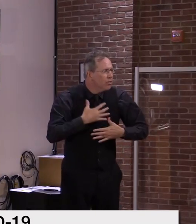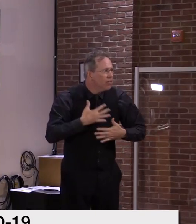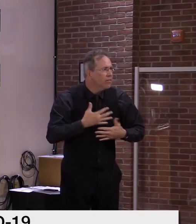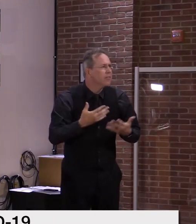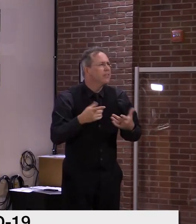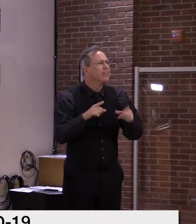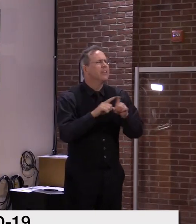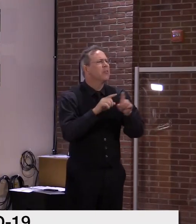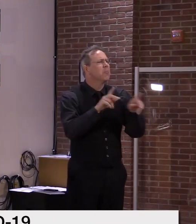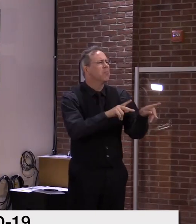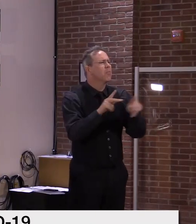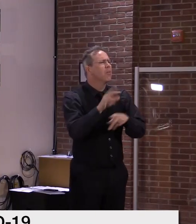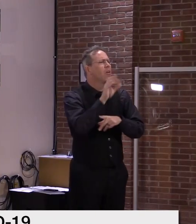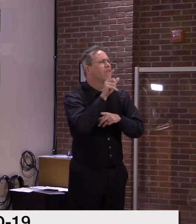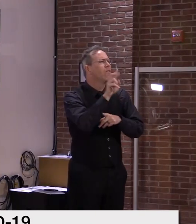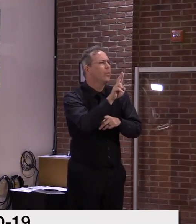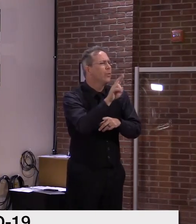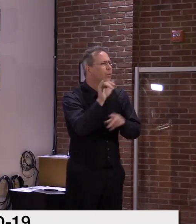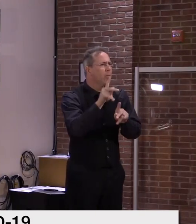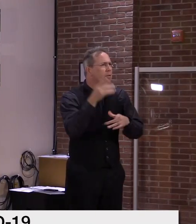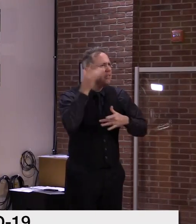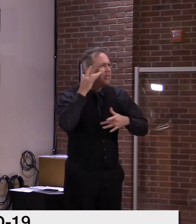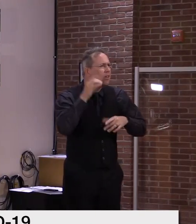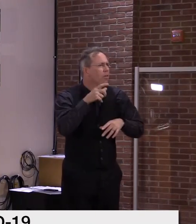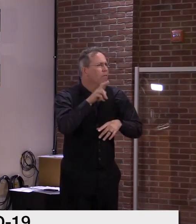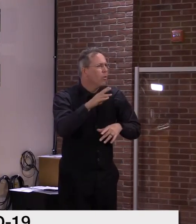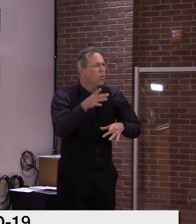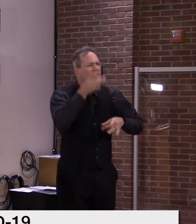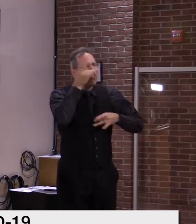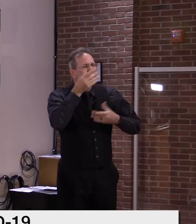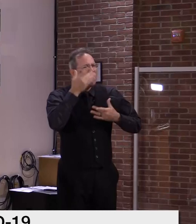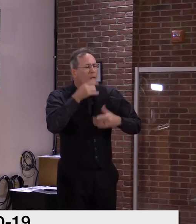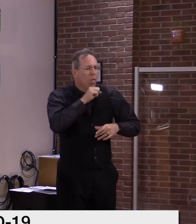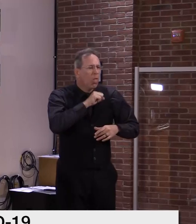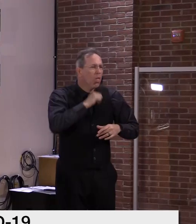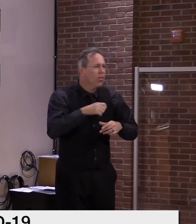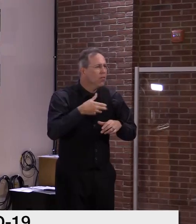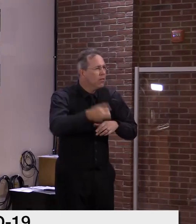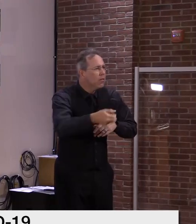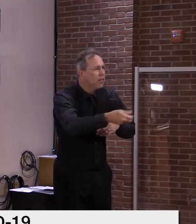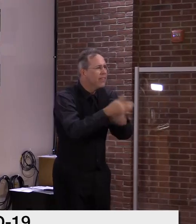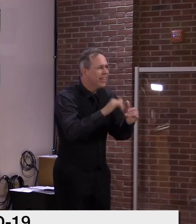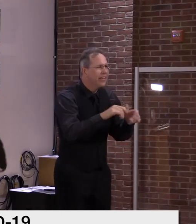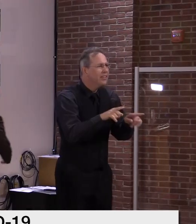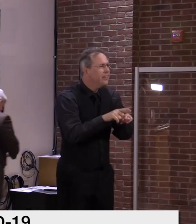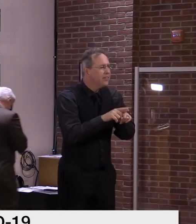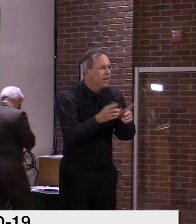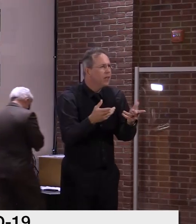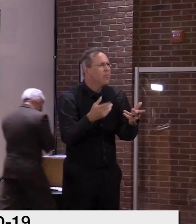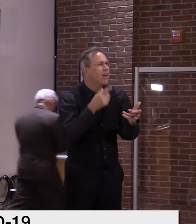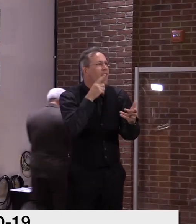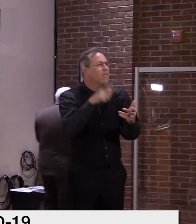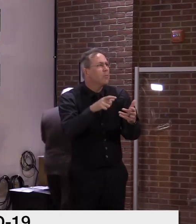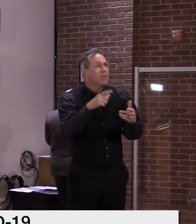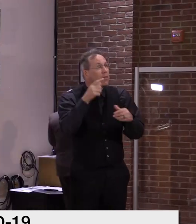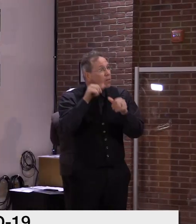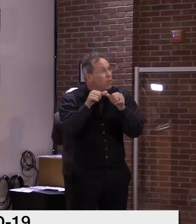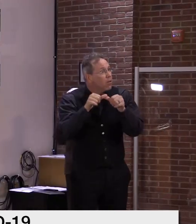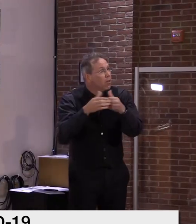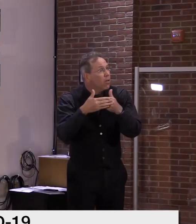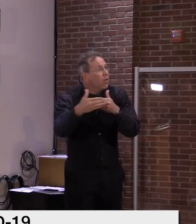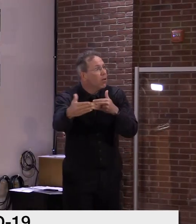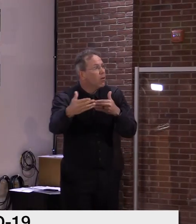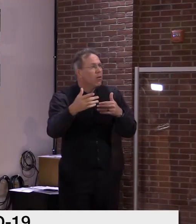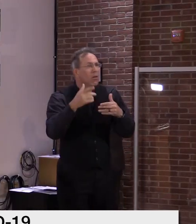viruses. But that doesn't necessarily mean we all have to put masks on, stay 6 feet away, never go